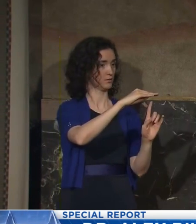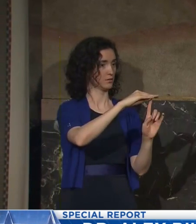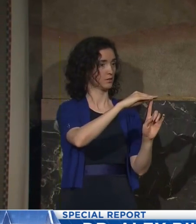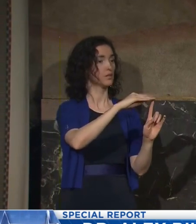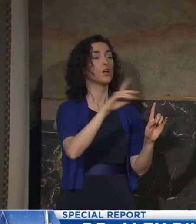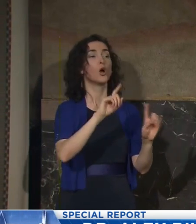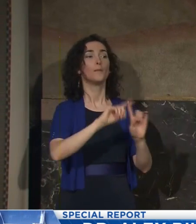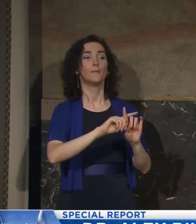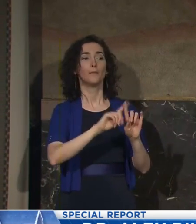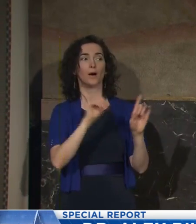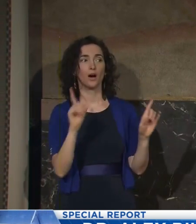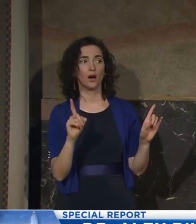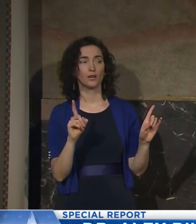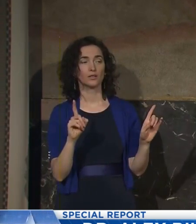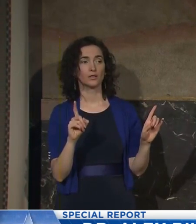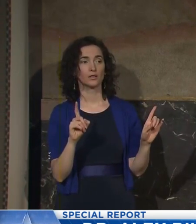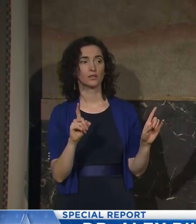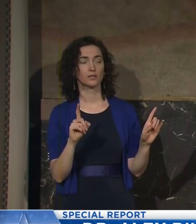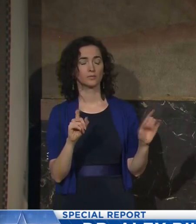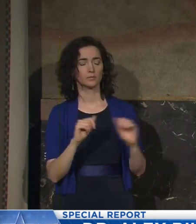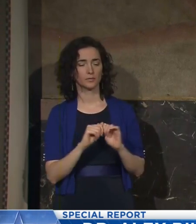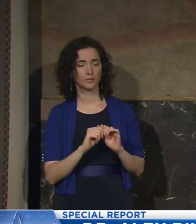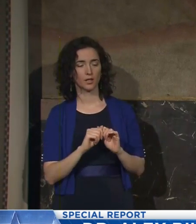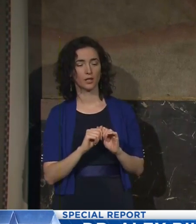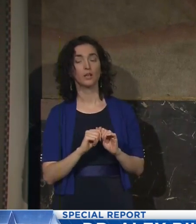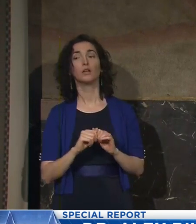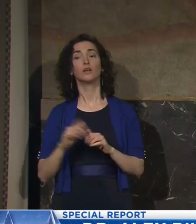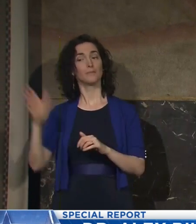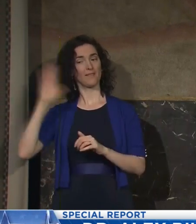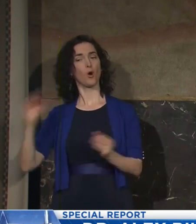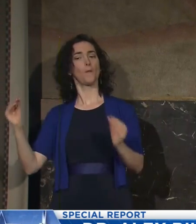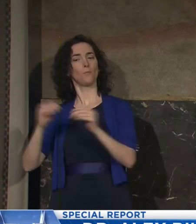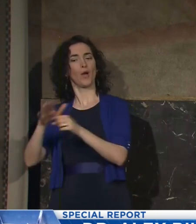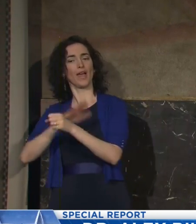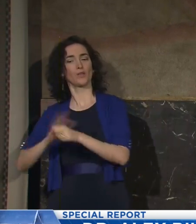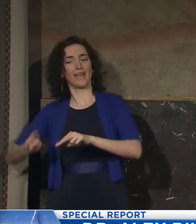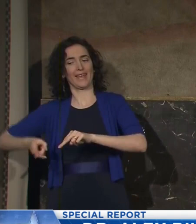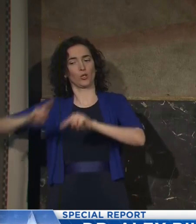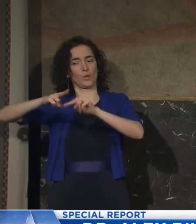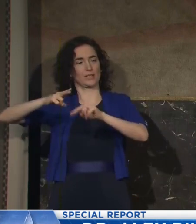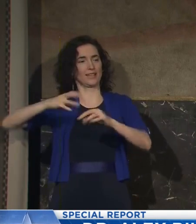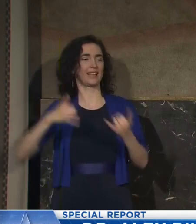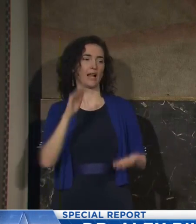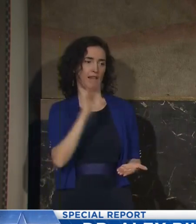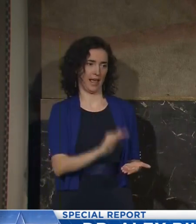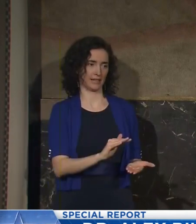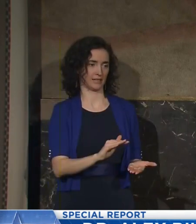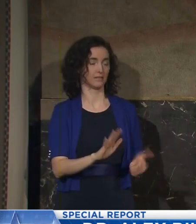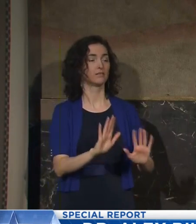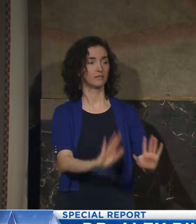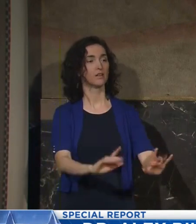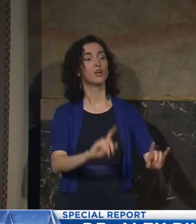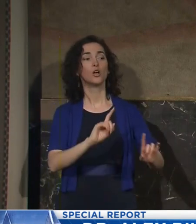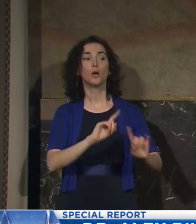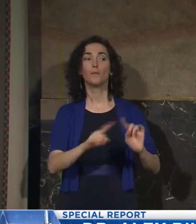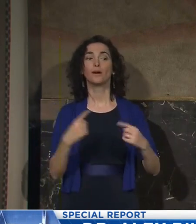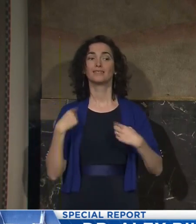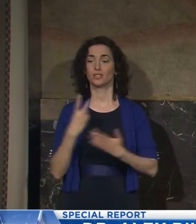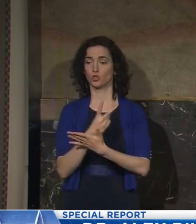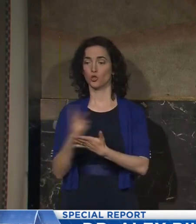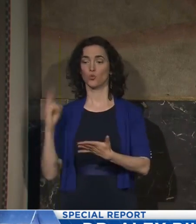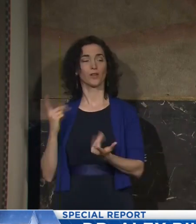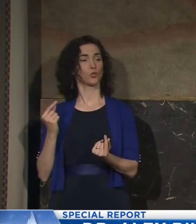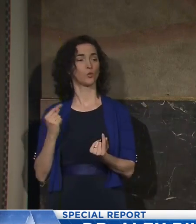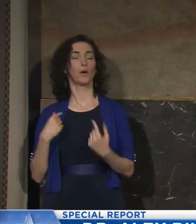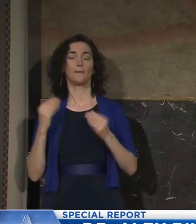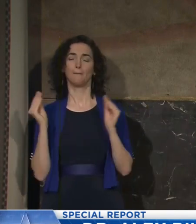there are actually fewer increasing parishes. But more importantly, what happened over the last 2 weeks, we significantly increased the amount of